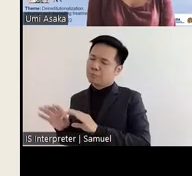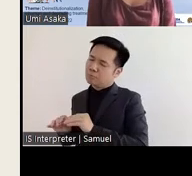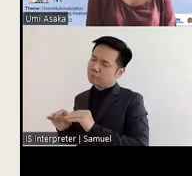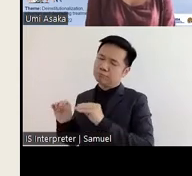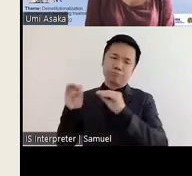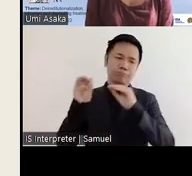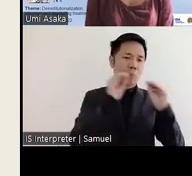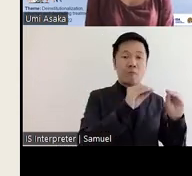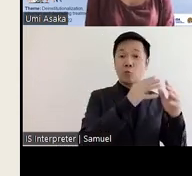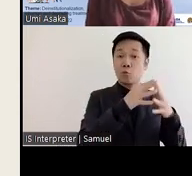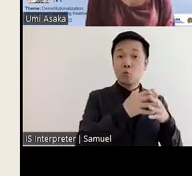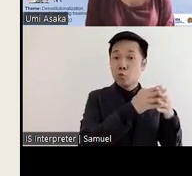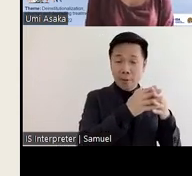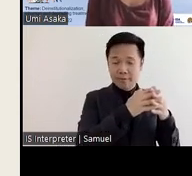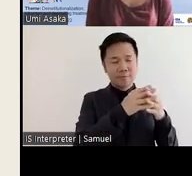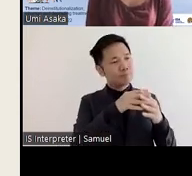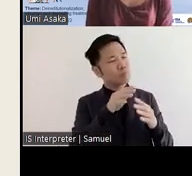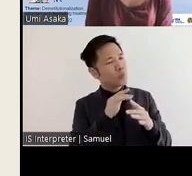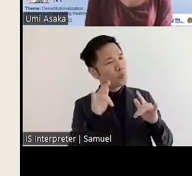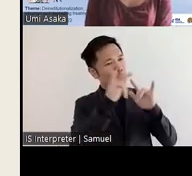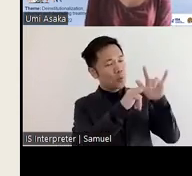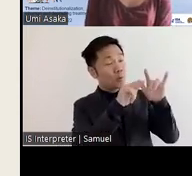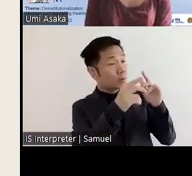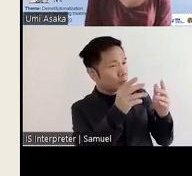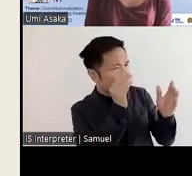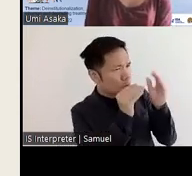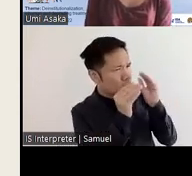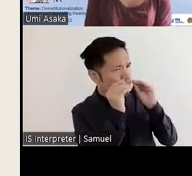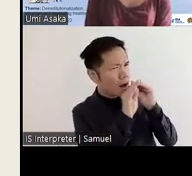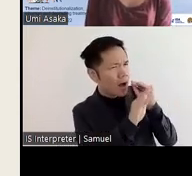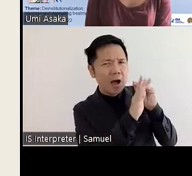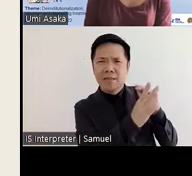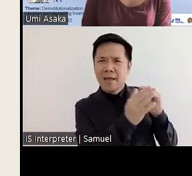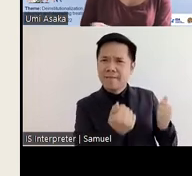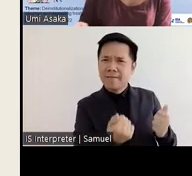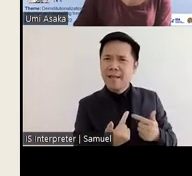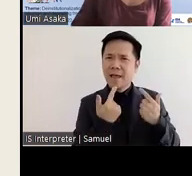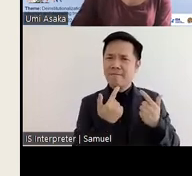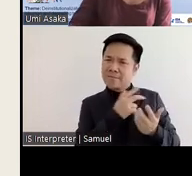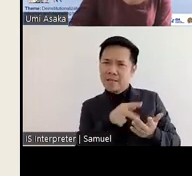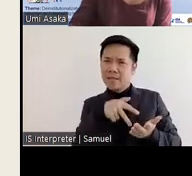years to learn from their centers about how they organize independent living.